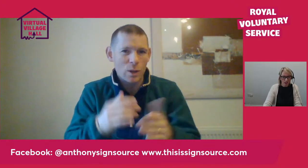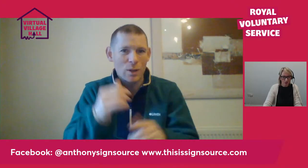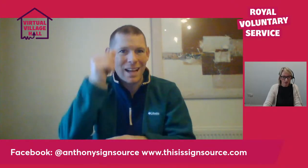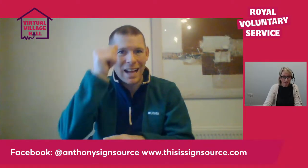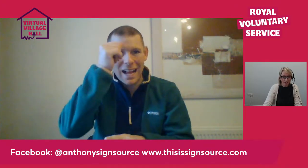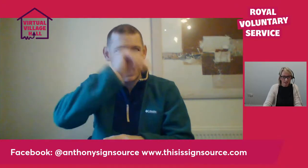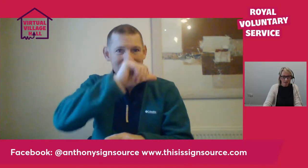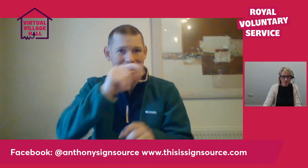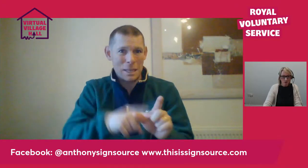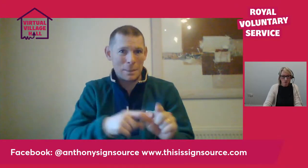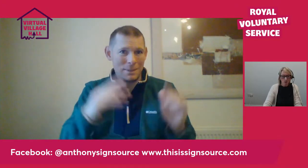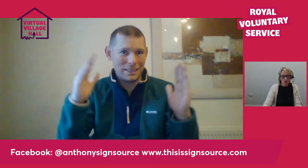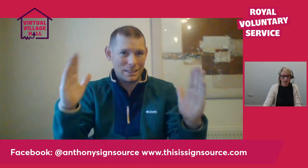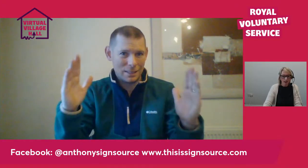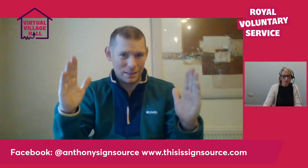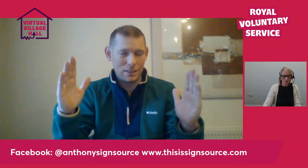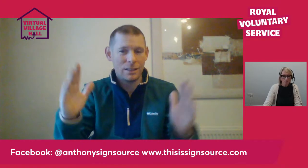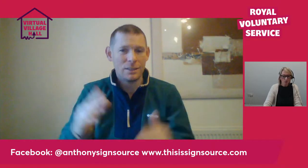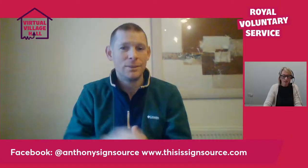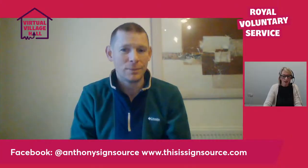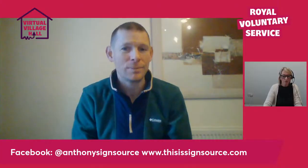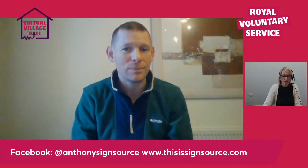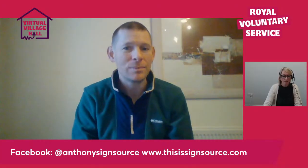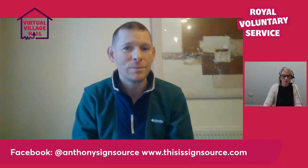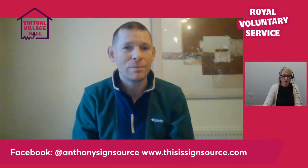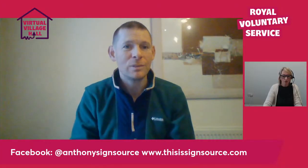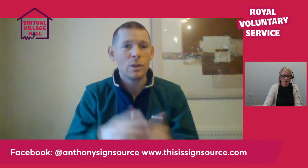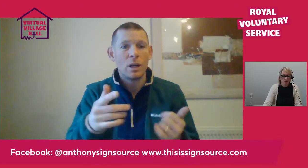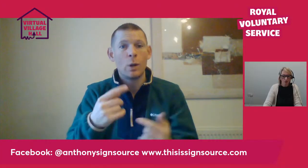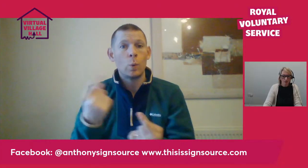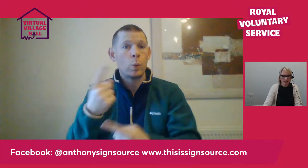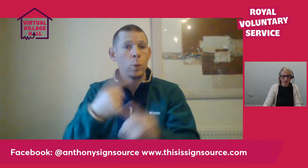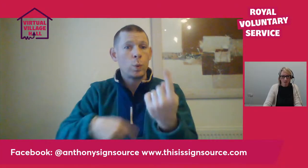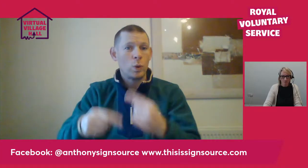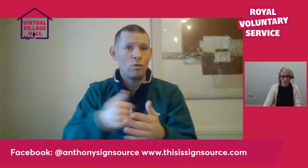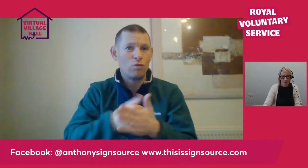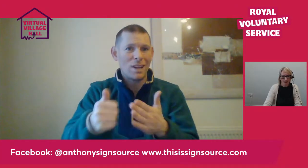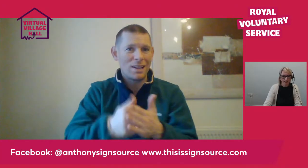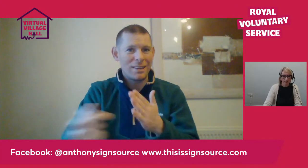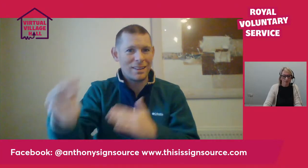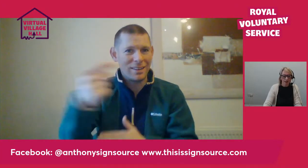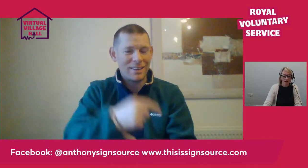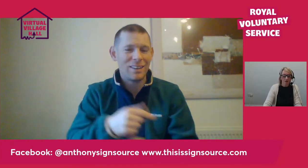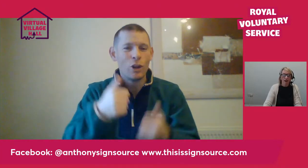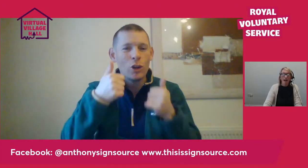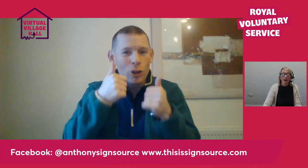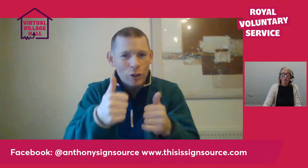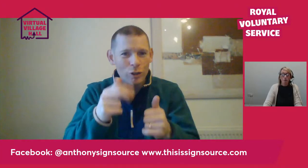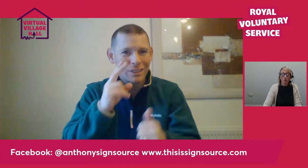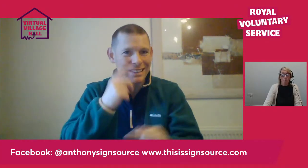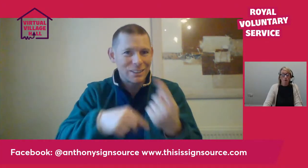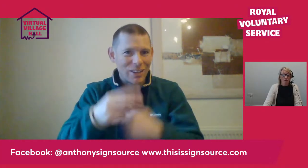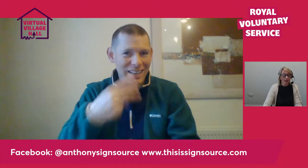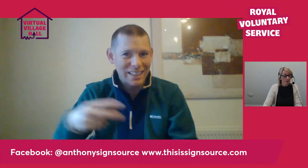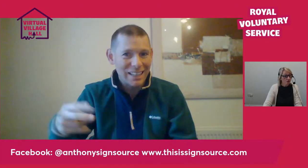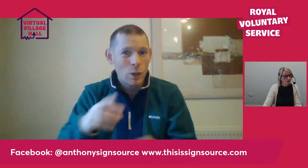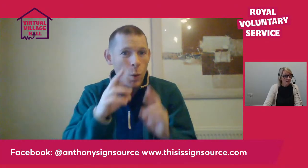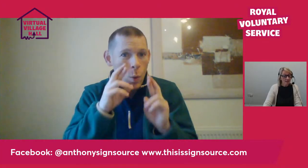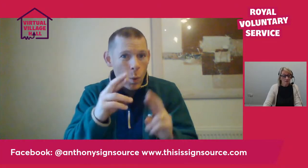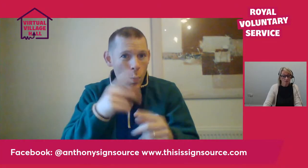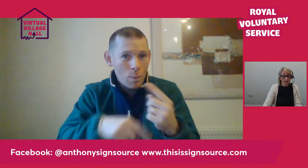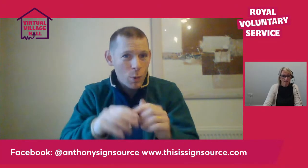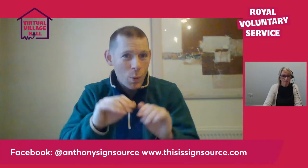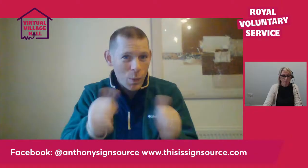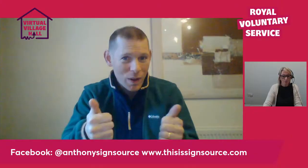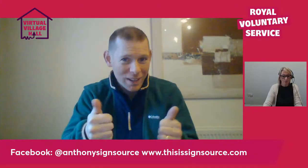in January, so we're kind of almost halfway through our session for the academic year. If you're one of our regulars,